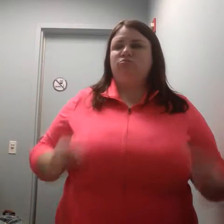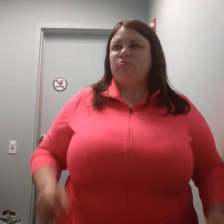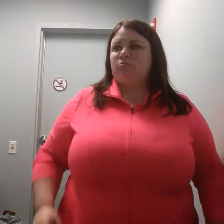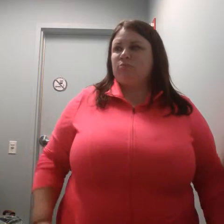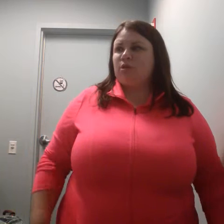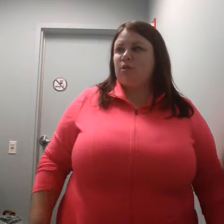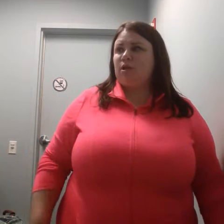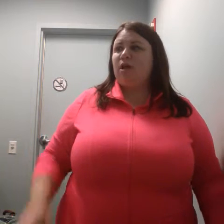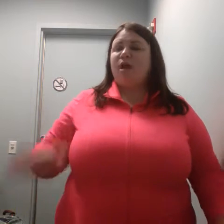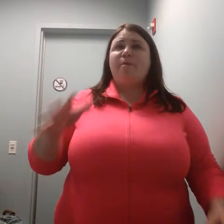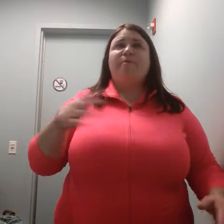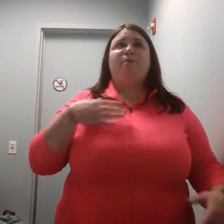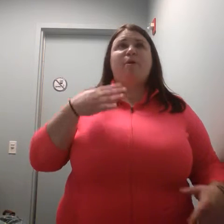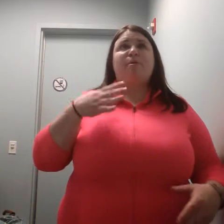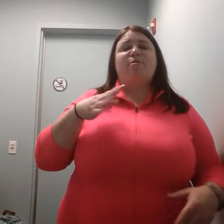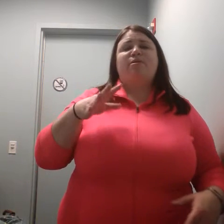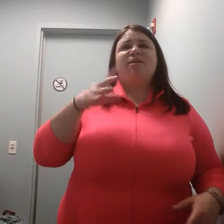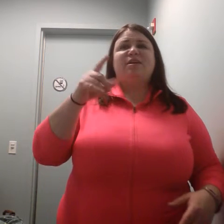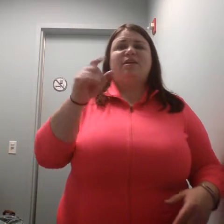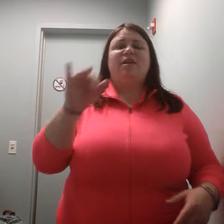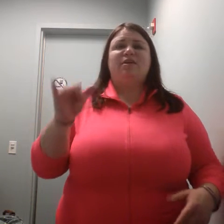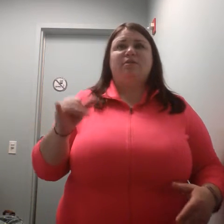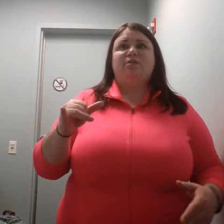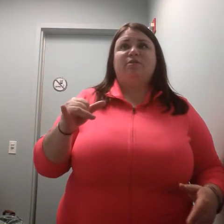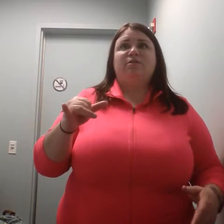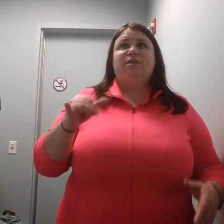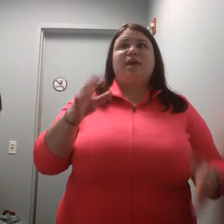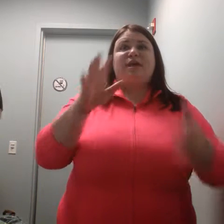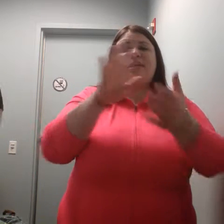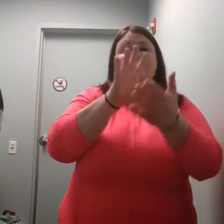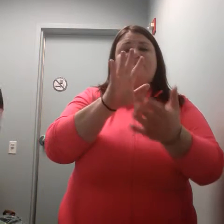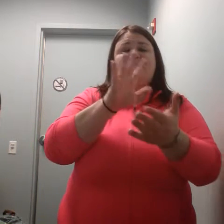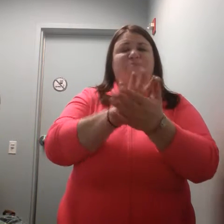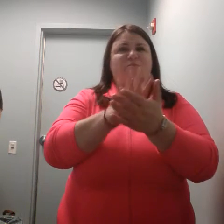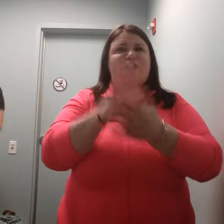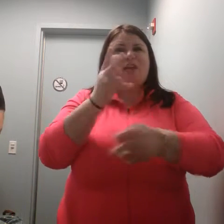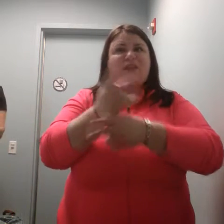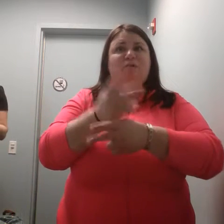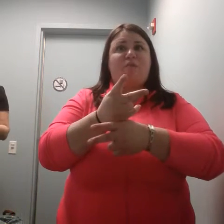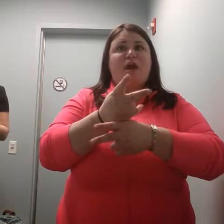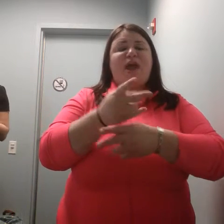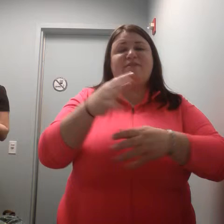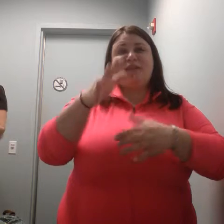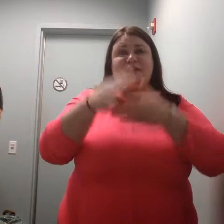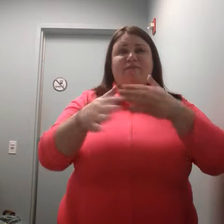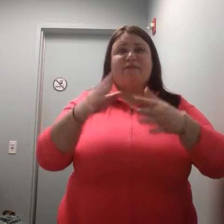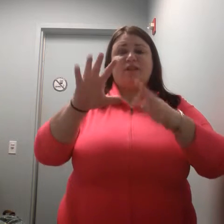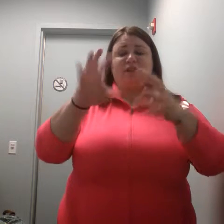Hey guys, keep out that sheet. I'll have you guys pass that in at the end of class, okay? You know, you want to get the light layer